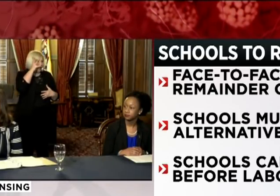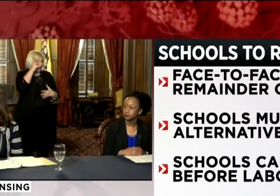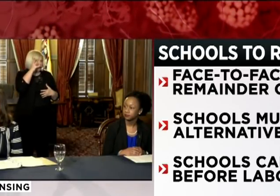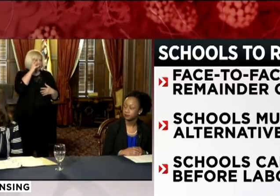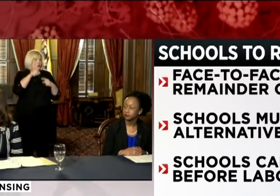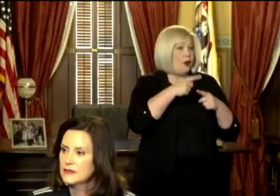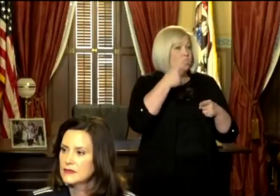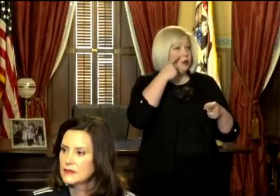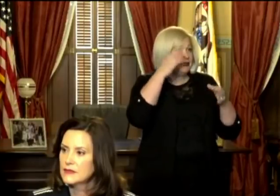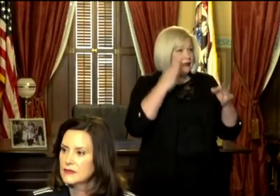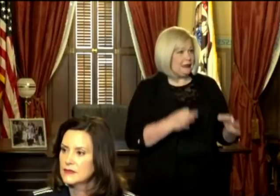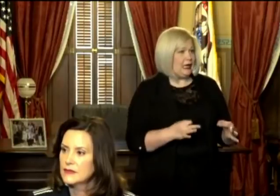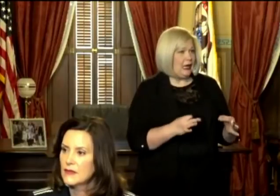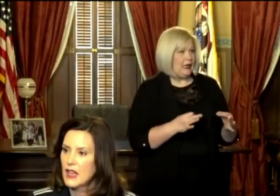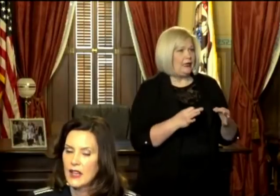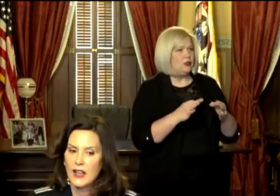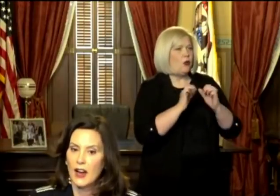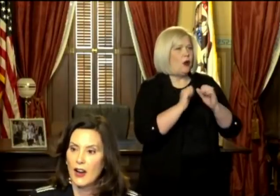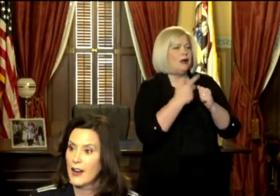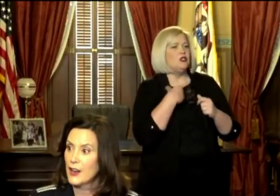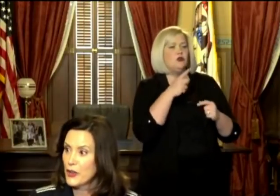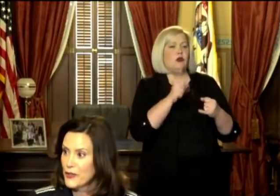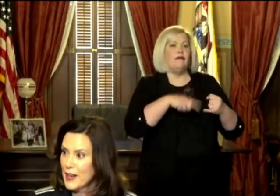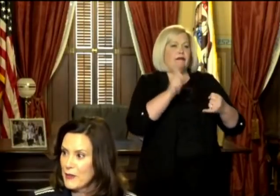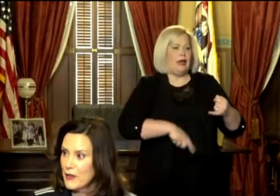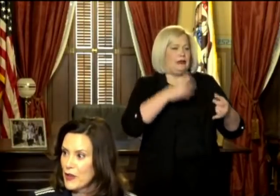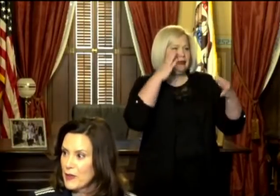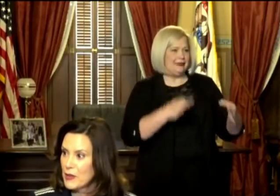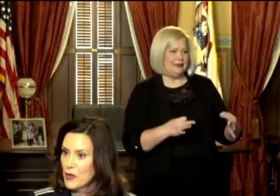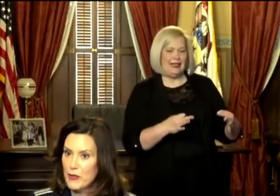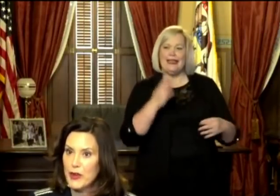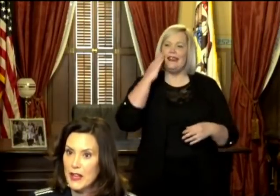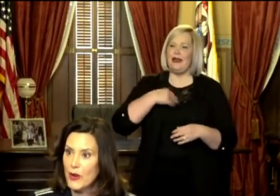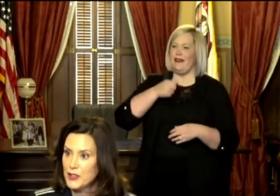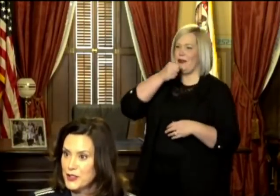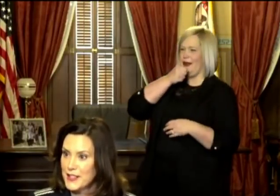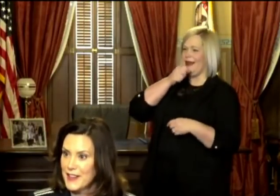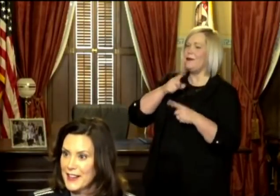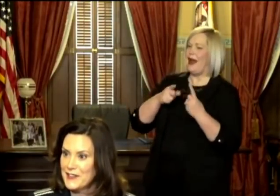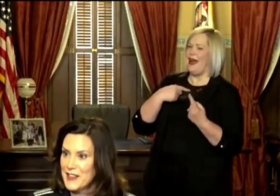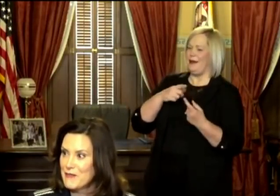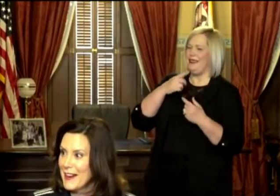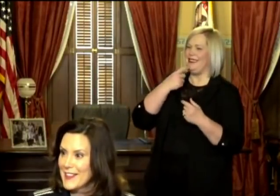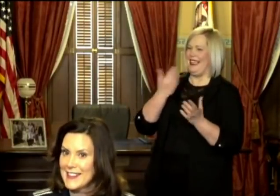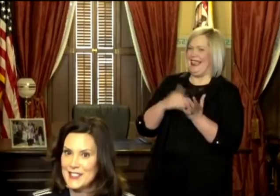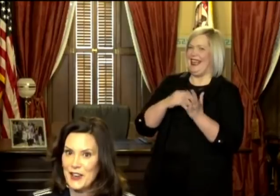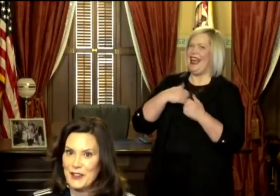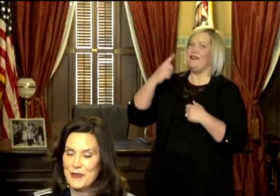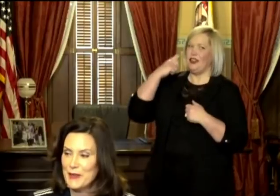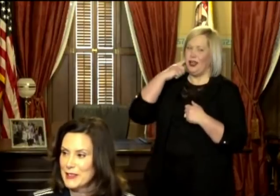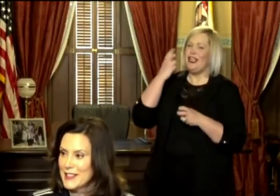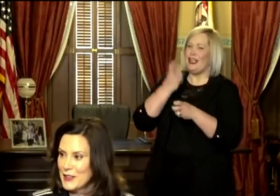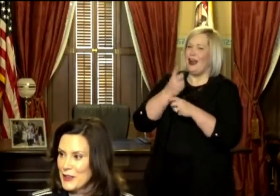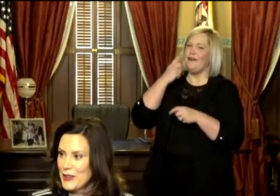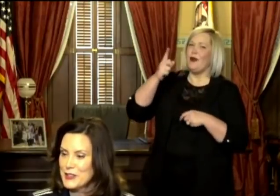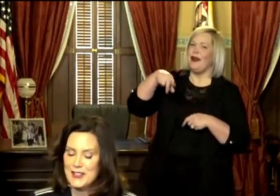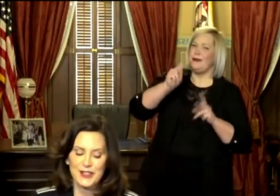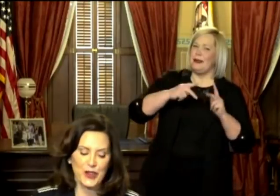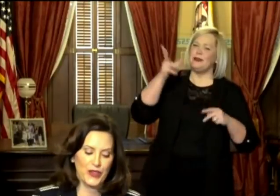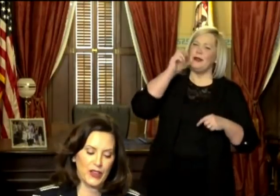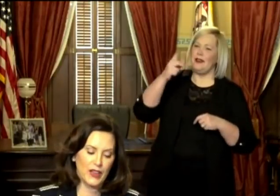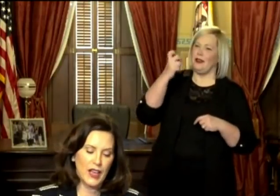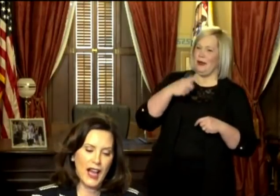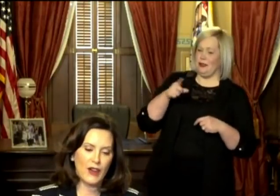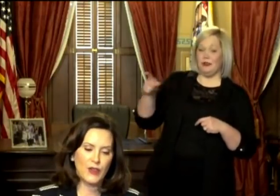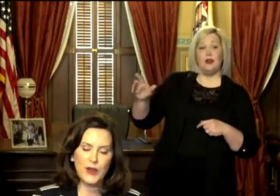make a decision. So what was the deciding factor for you? All right, I know you've got a microphone, but I'm going to repeat questions. I've gotten feedback that it's hard for people to hear the